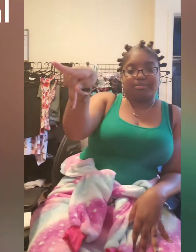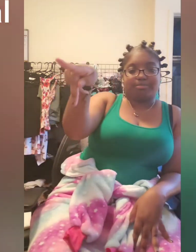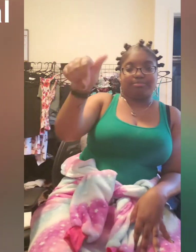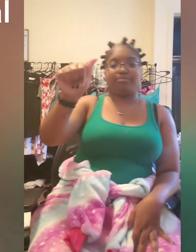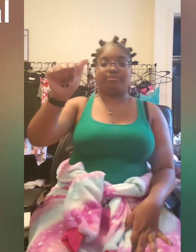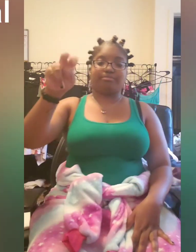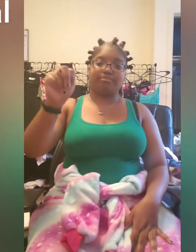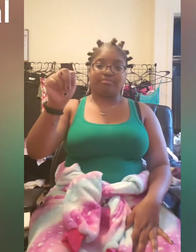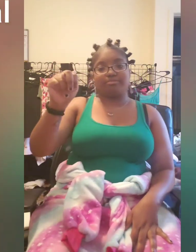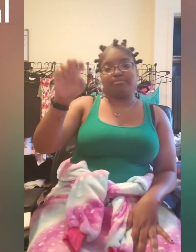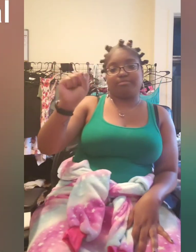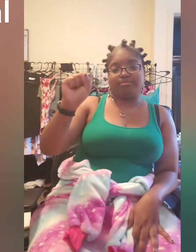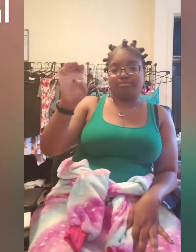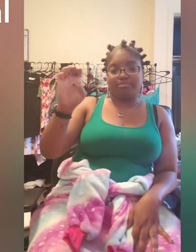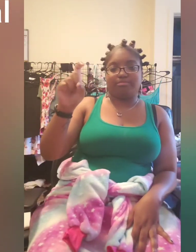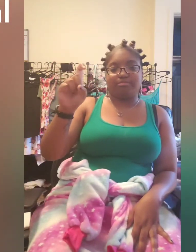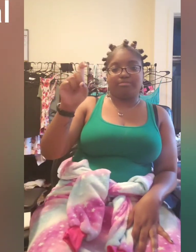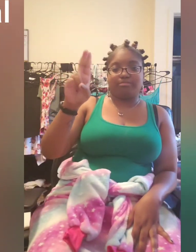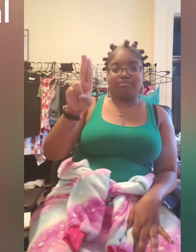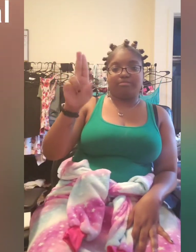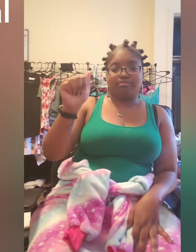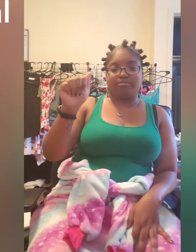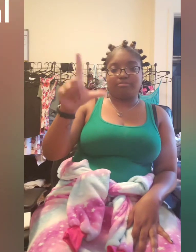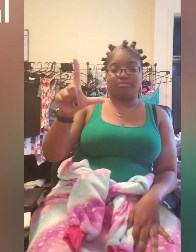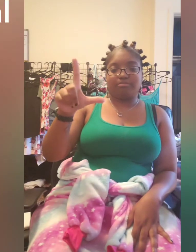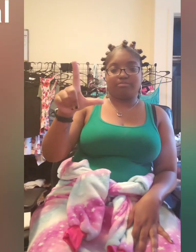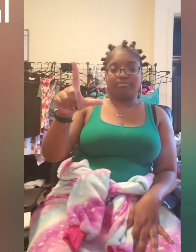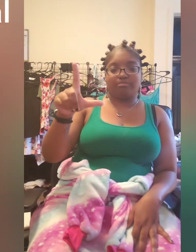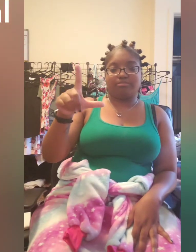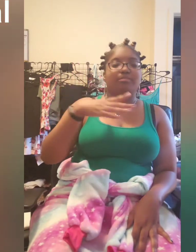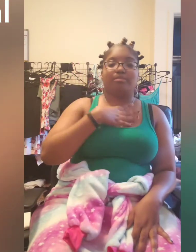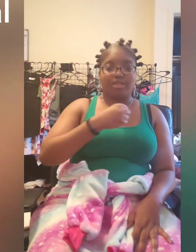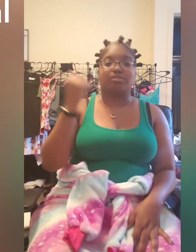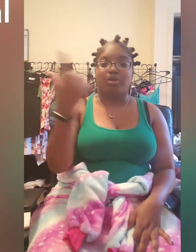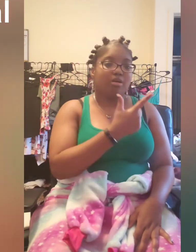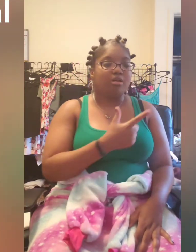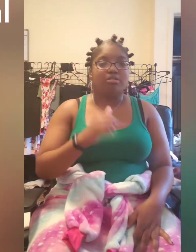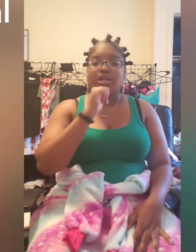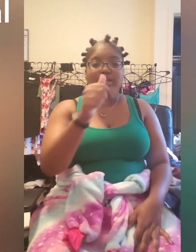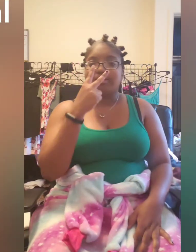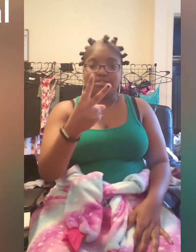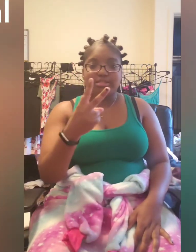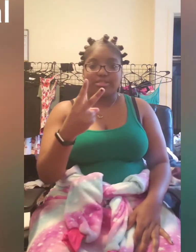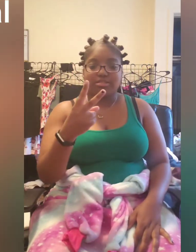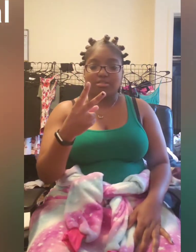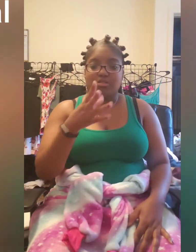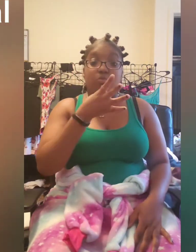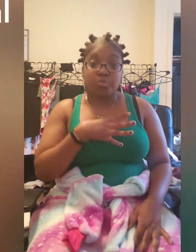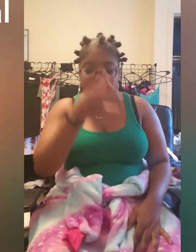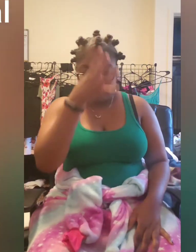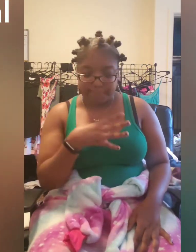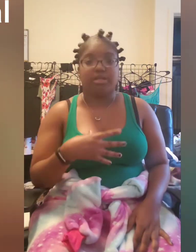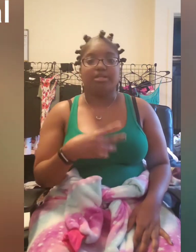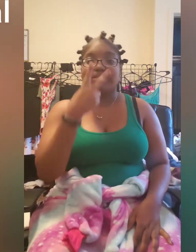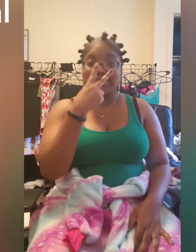bisexual. Um, I wouldn't say it's necessarily wrong. Uh, but the way I've learned pansexual to